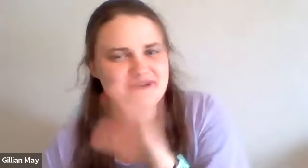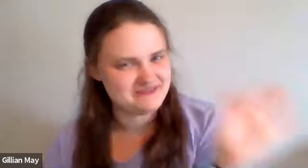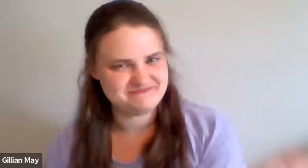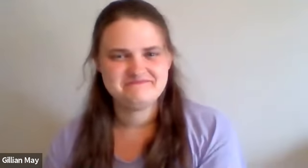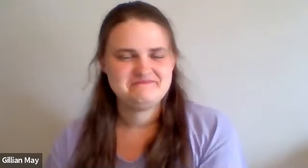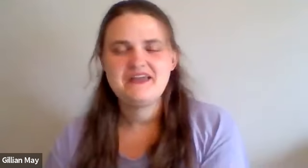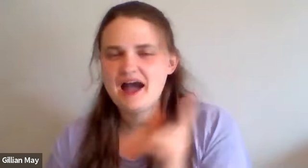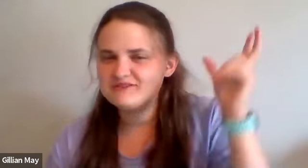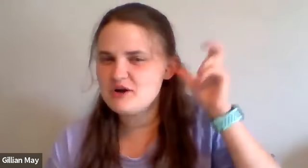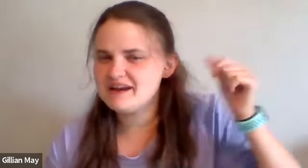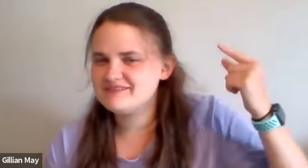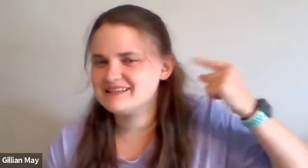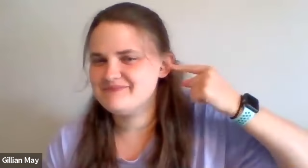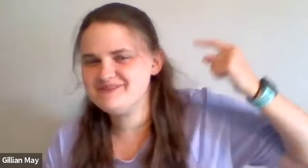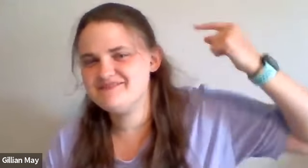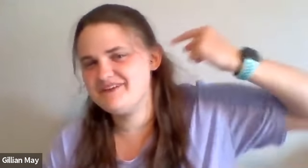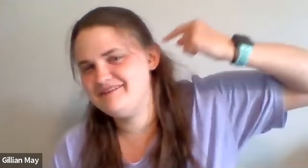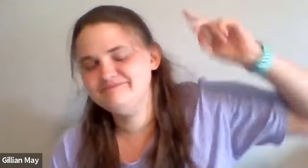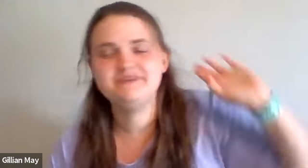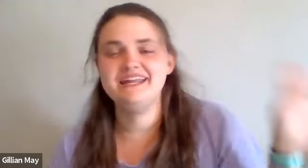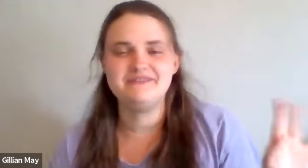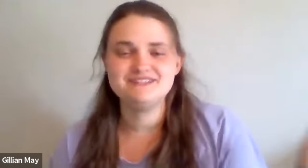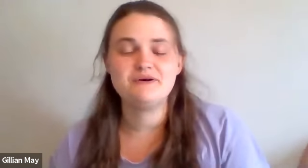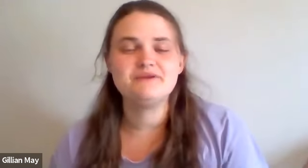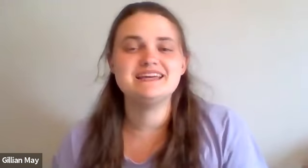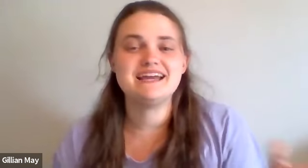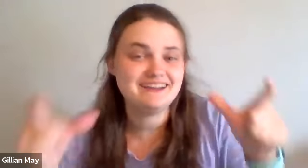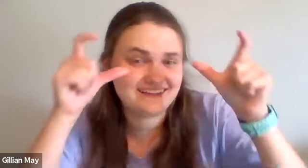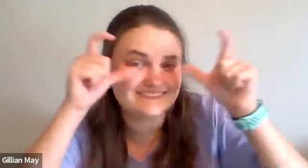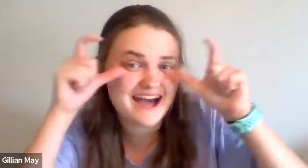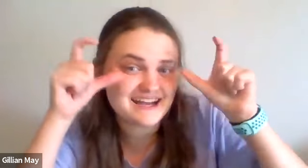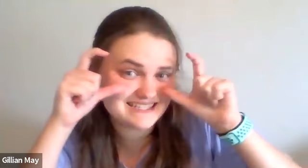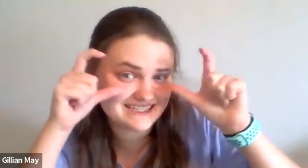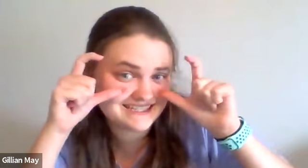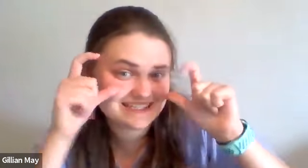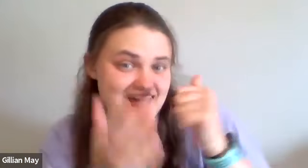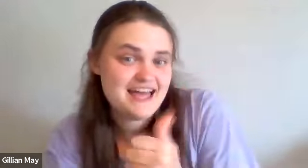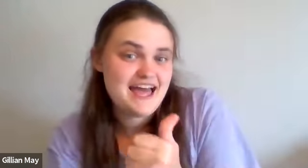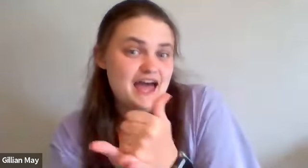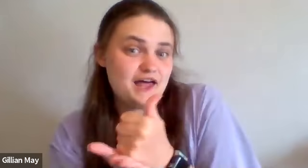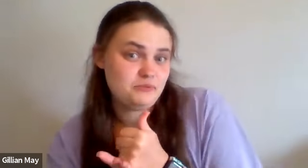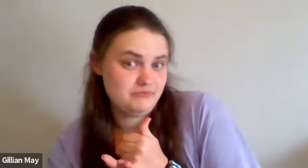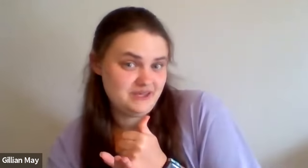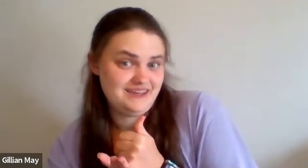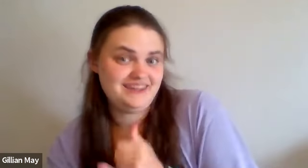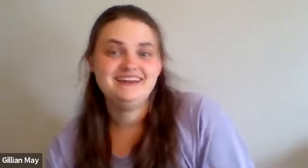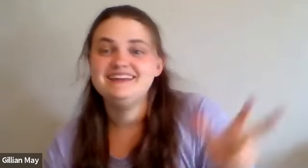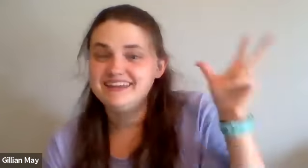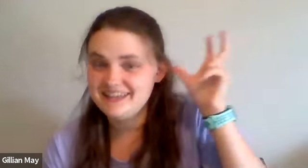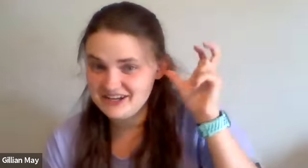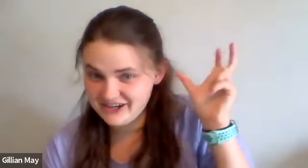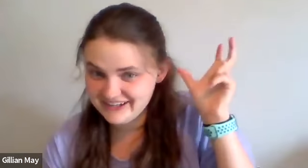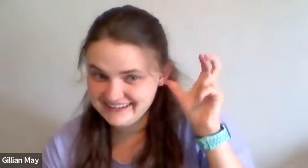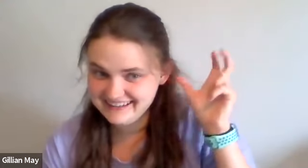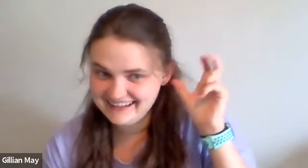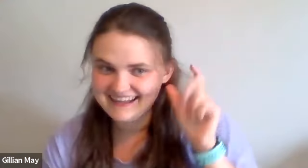but I was hoping, I was like, maybe if anyway, so yeah. I was saying glasses help me hear.